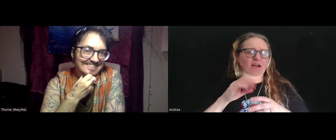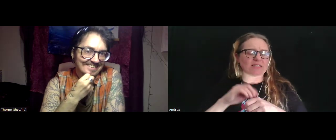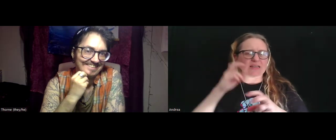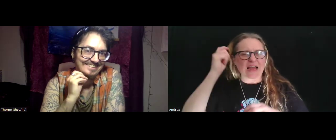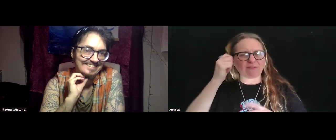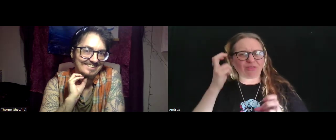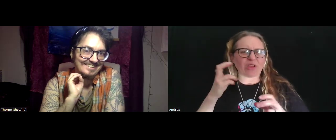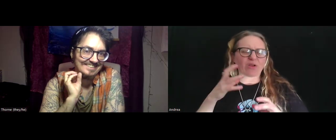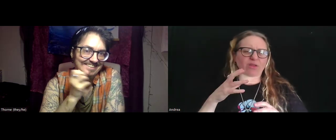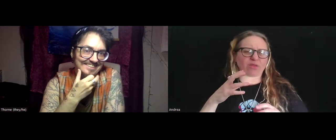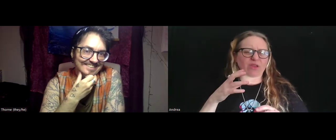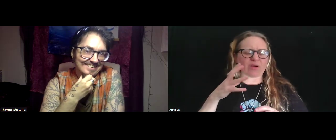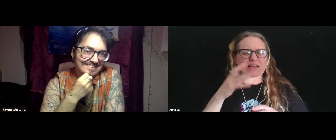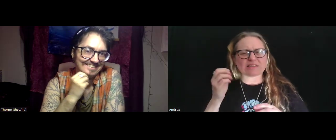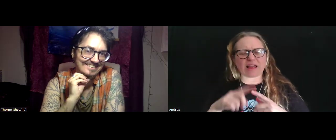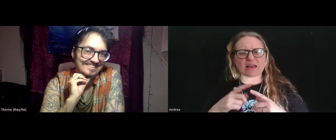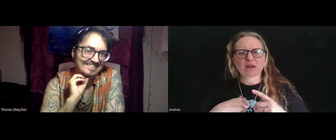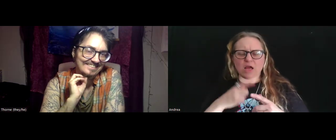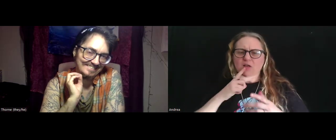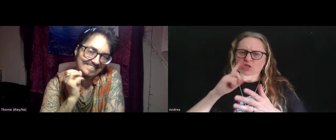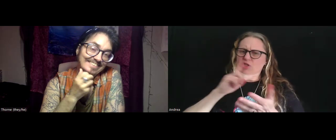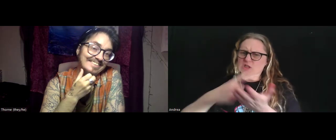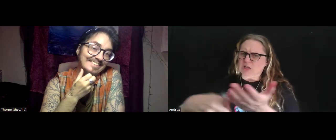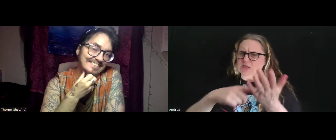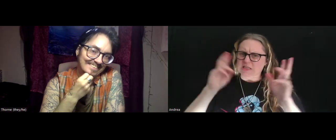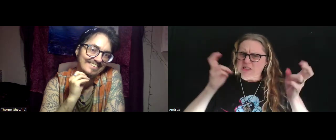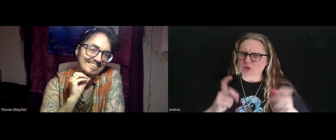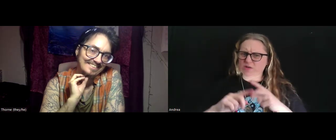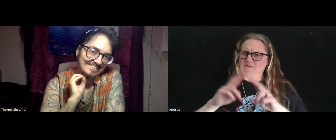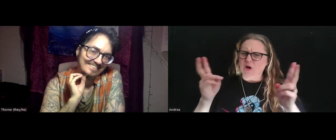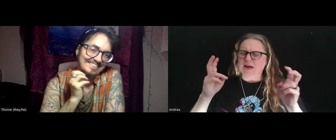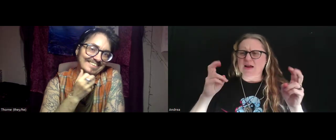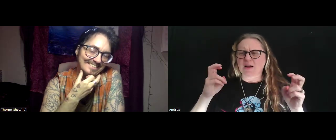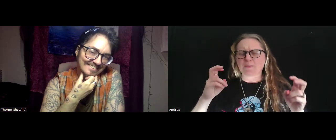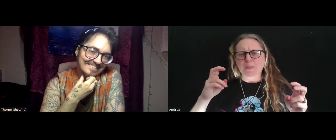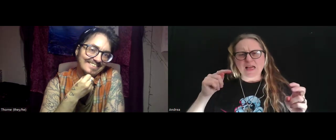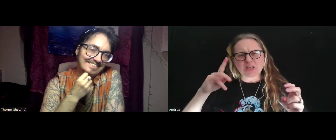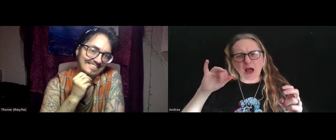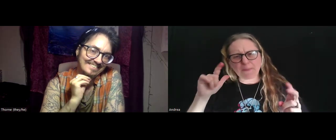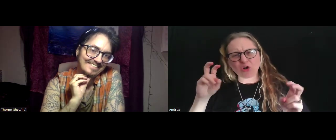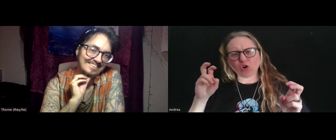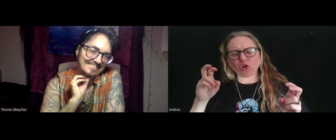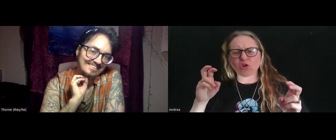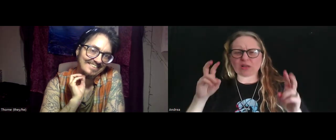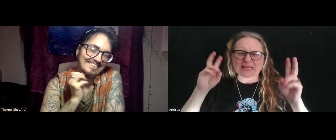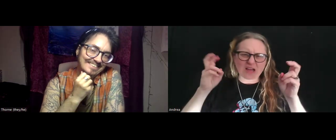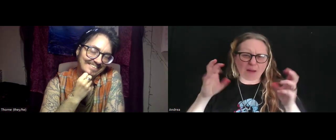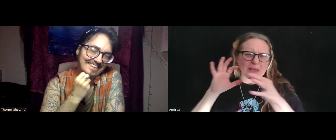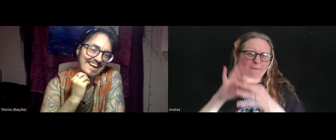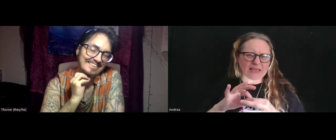in kind of theories and discusses issues in a very topical, like topic